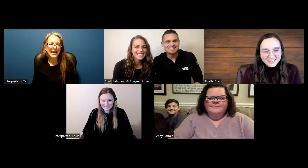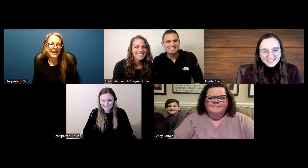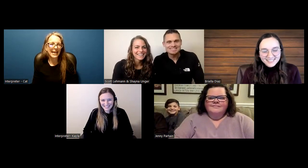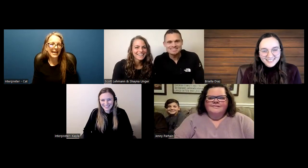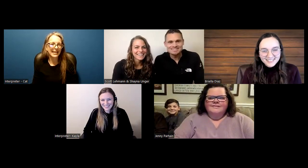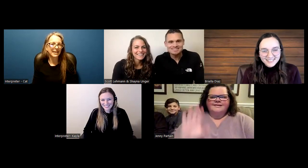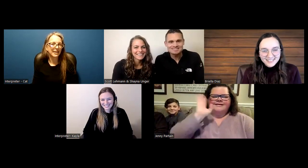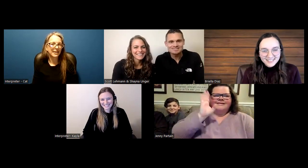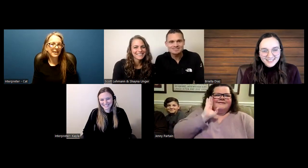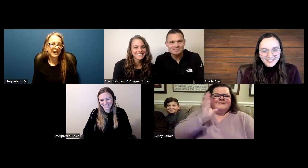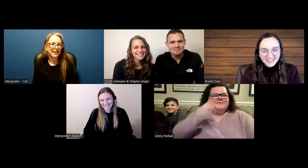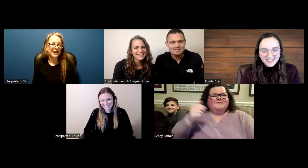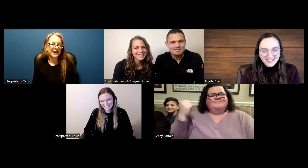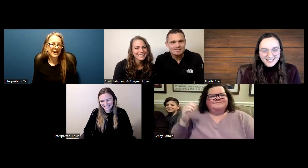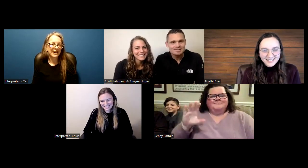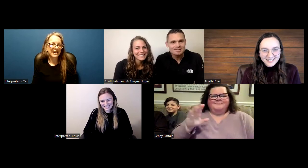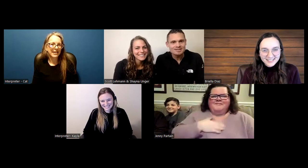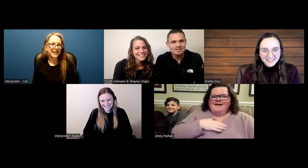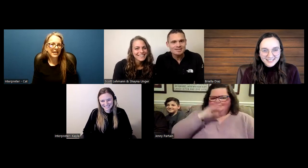Hey, hi. Hello.